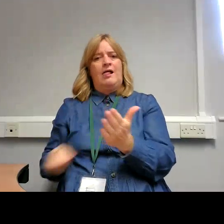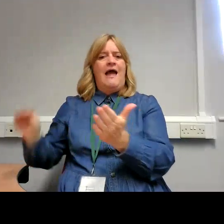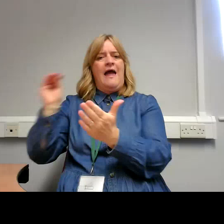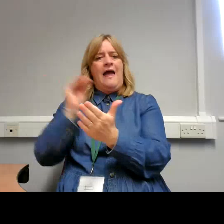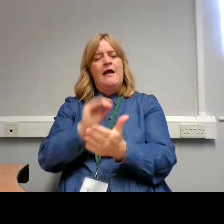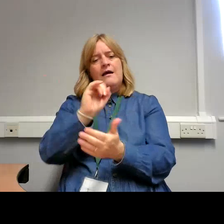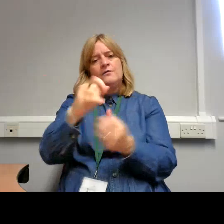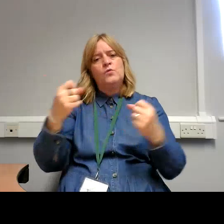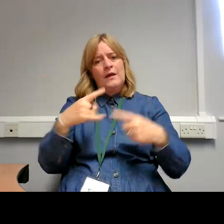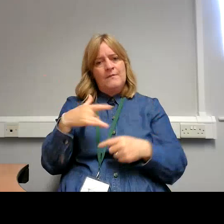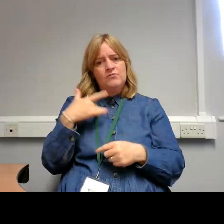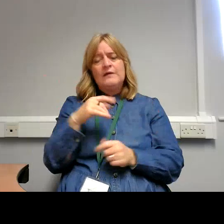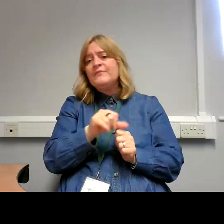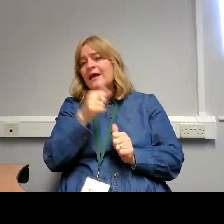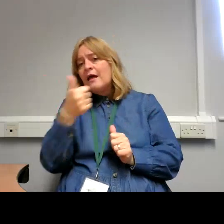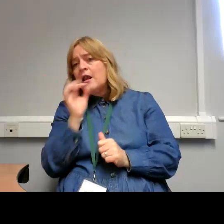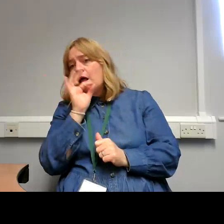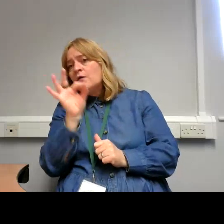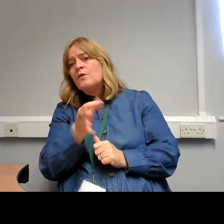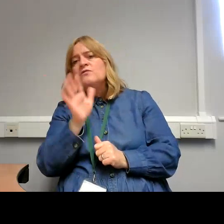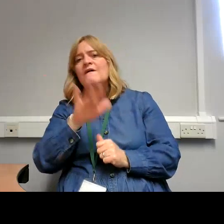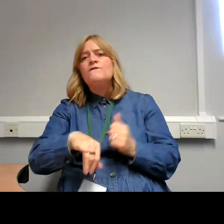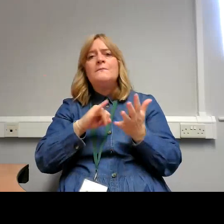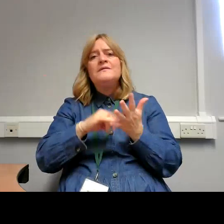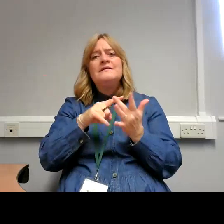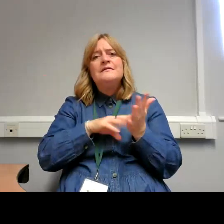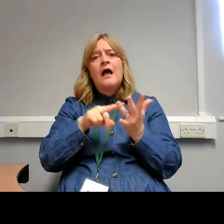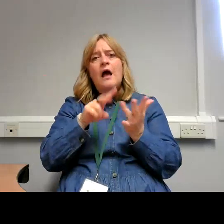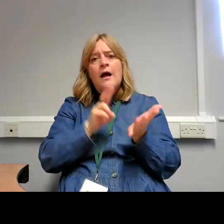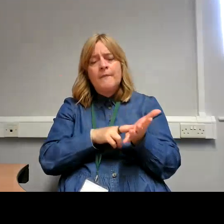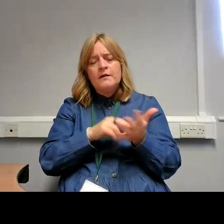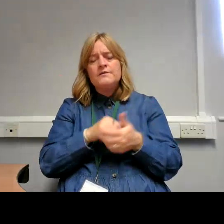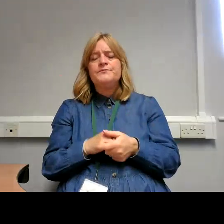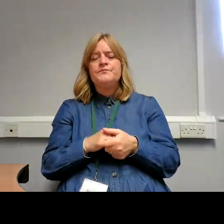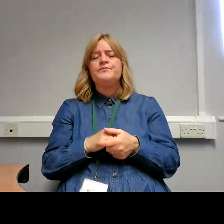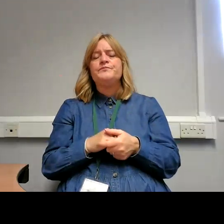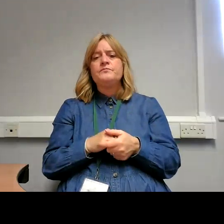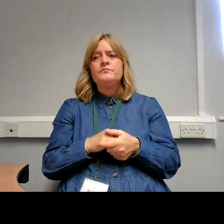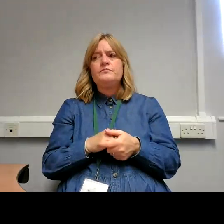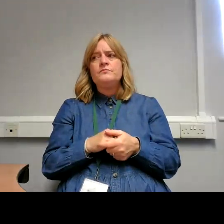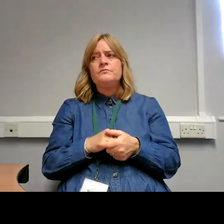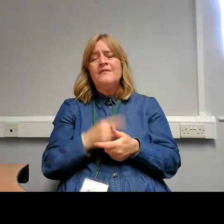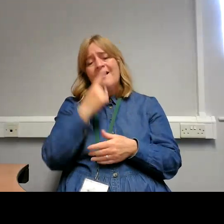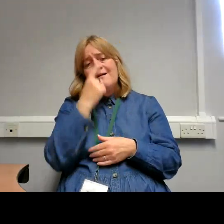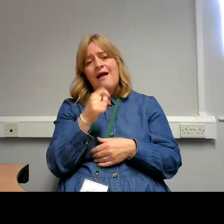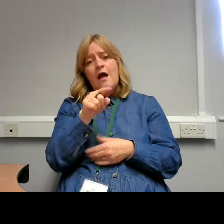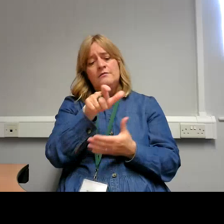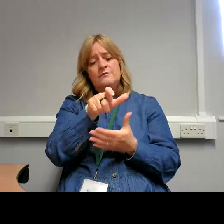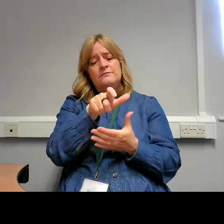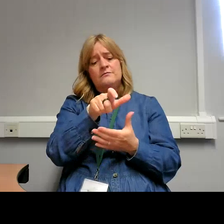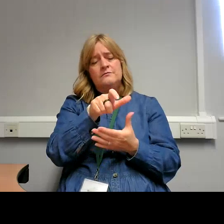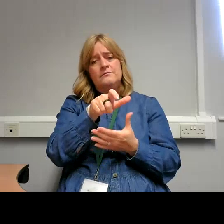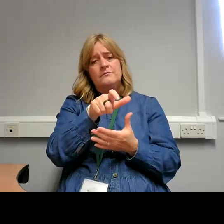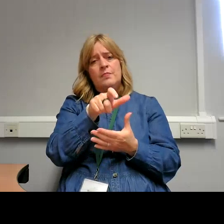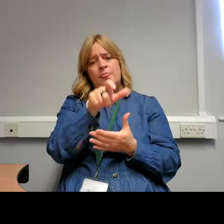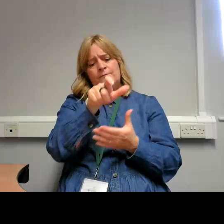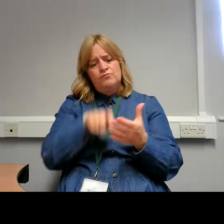is from Simon. Is there any way that the back of the prescription can be made easier to